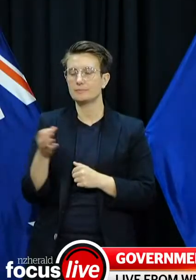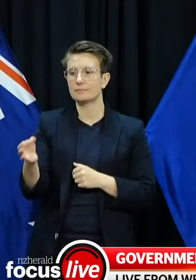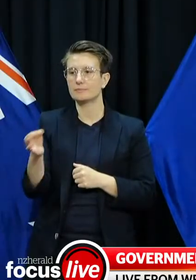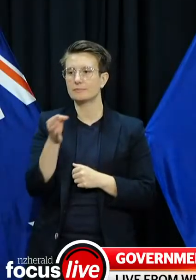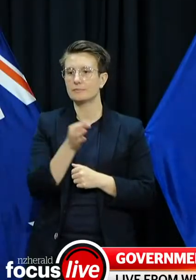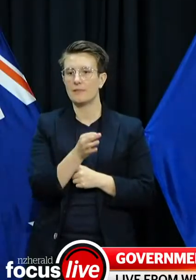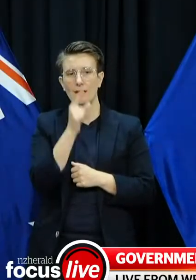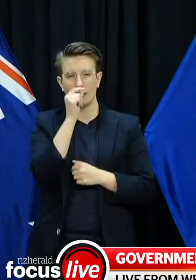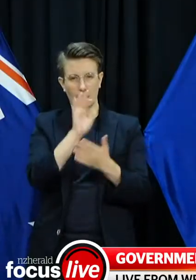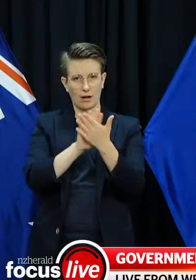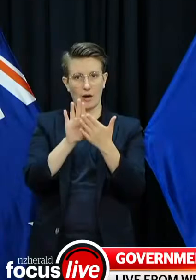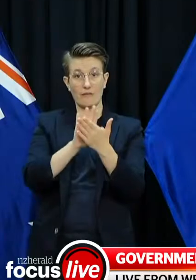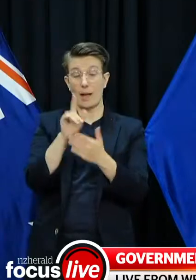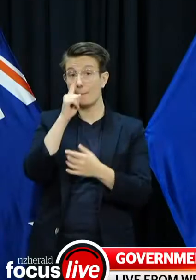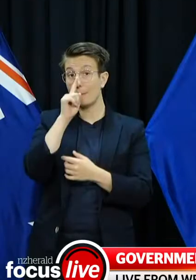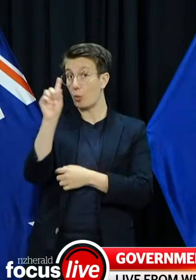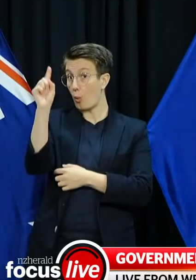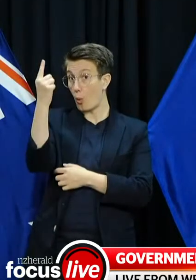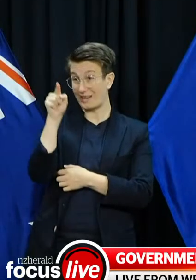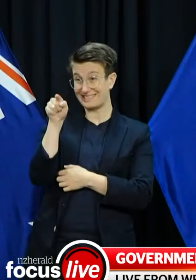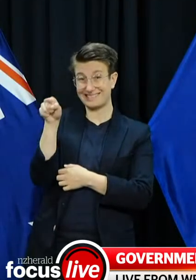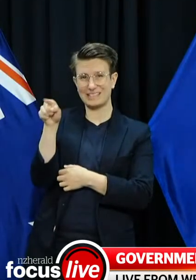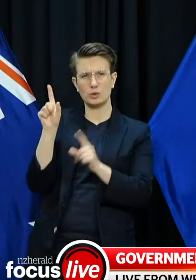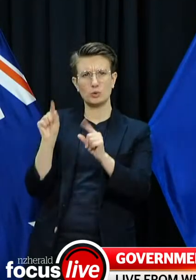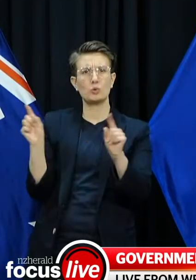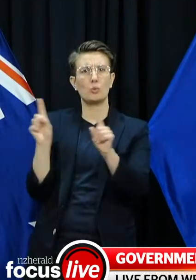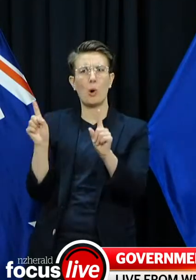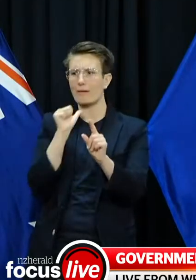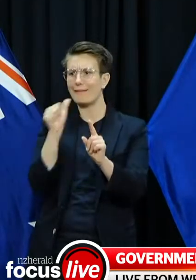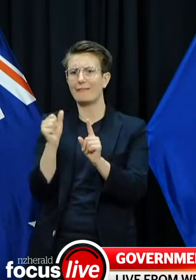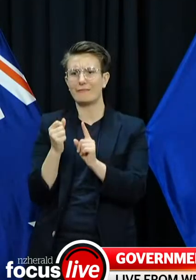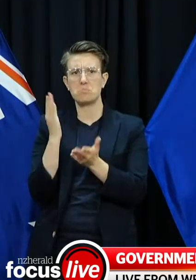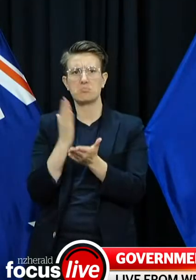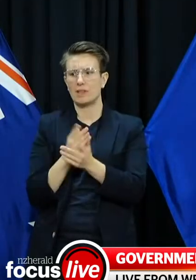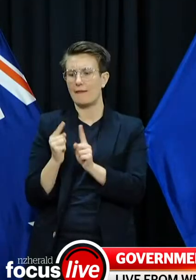is for Aucklanders who are near beaches? Yeah.